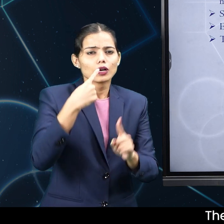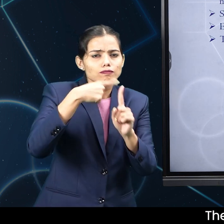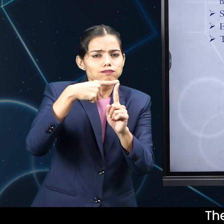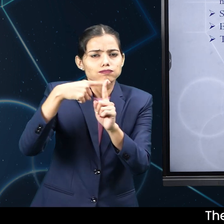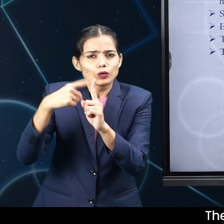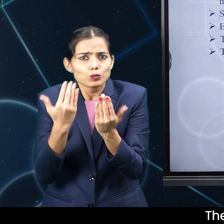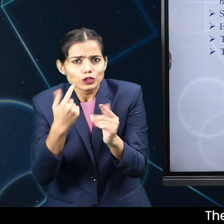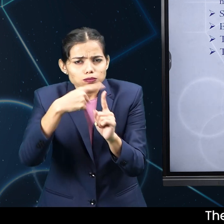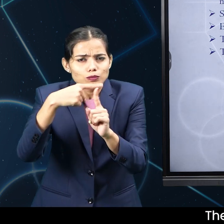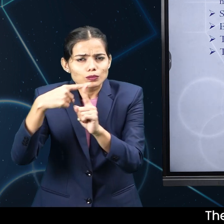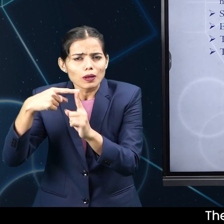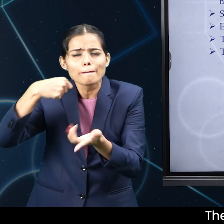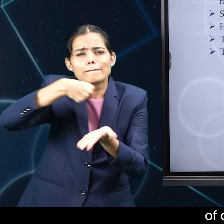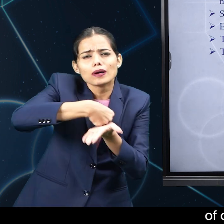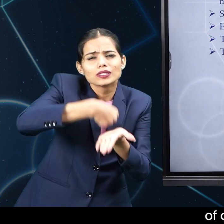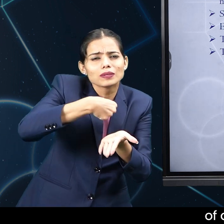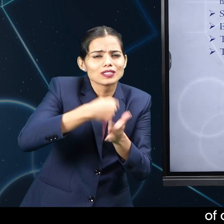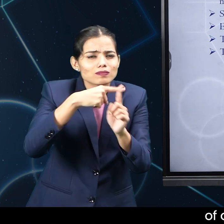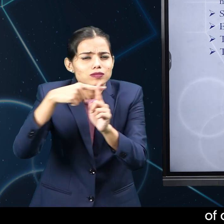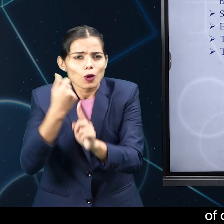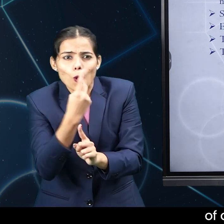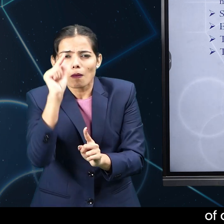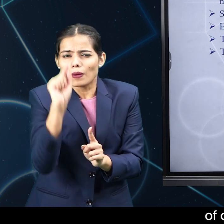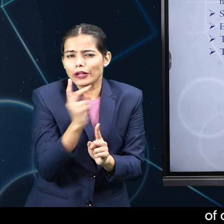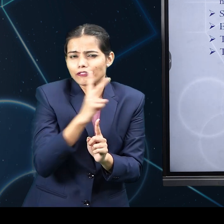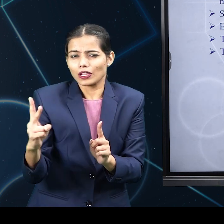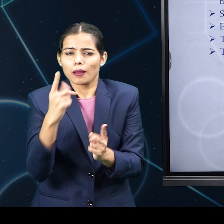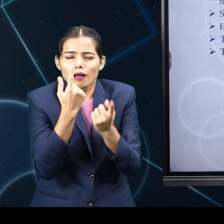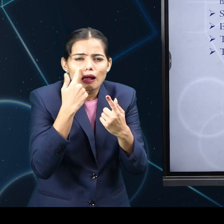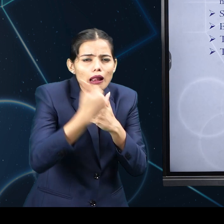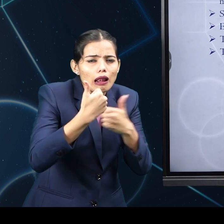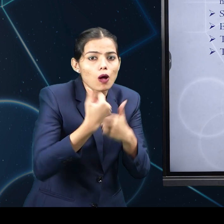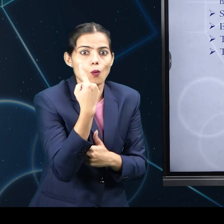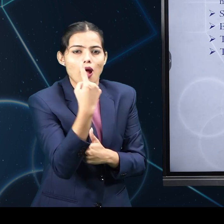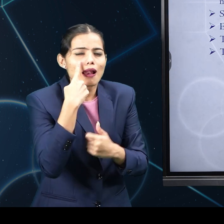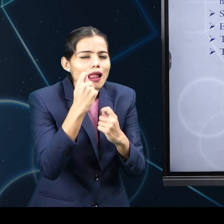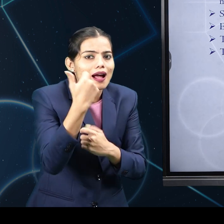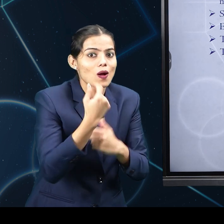The sum of the probabilities of all the elementary events of an experiment is 1.